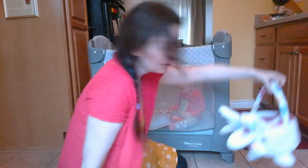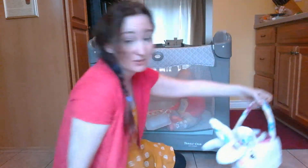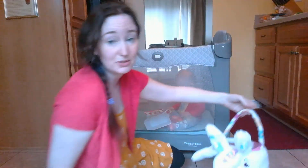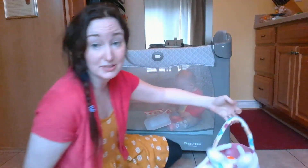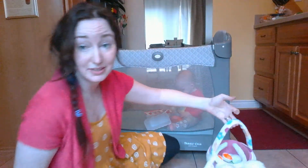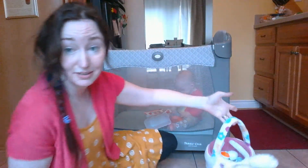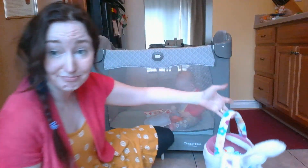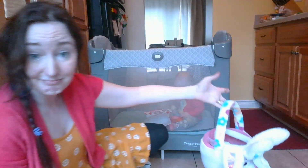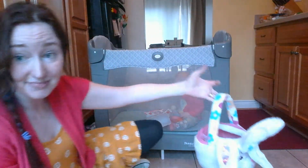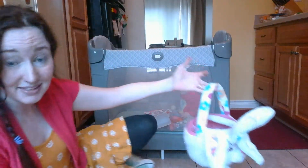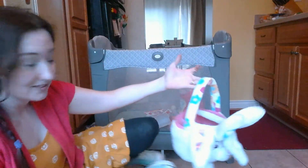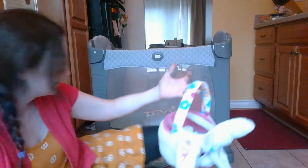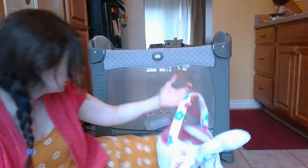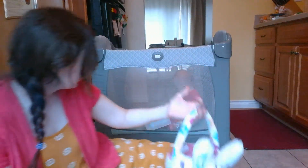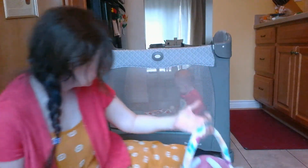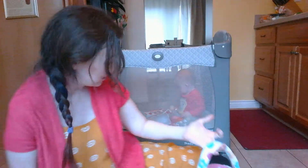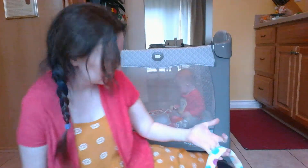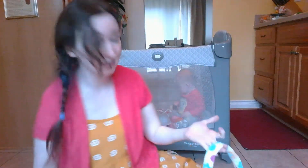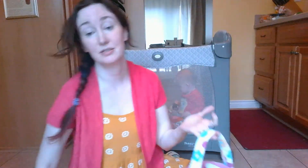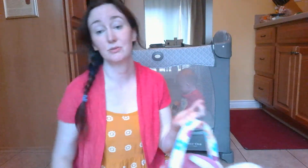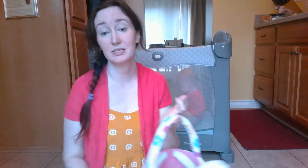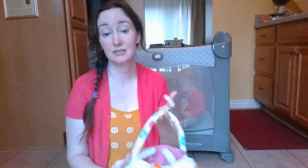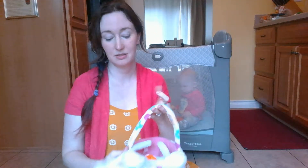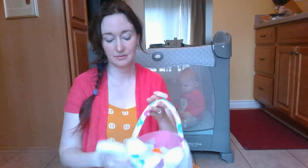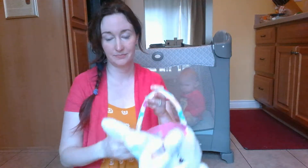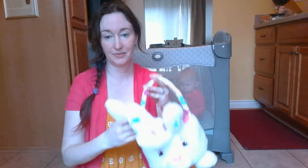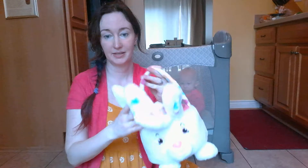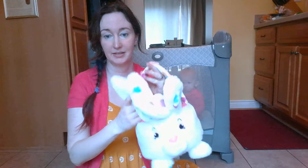She'll use it again. Go egg hunting twice this year.